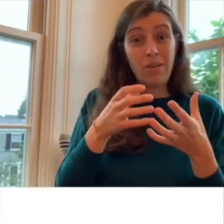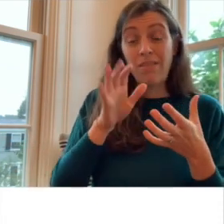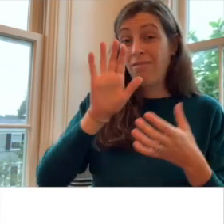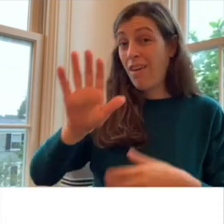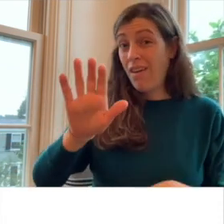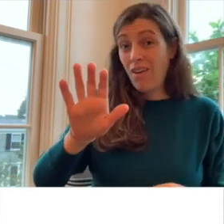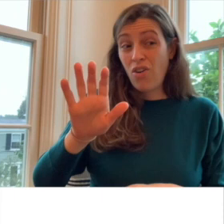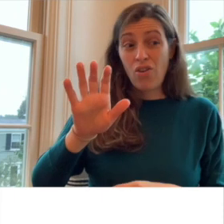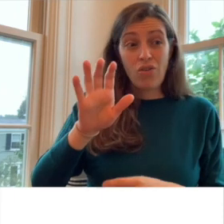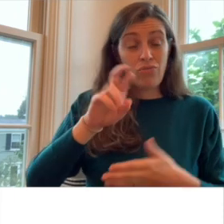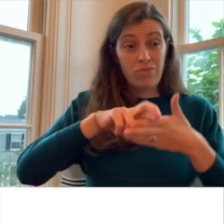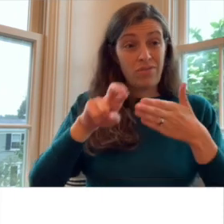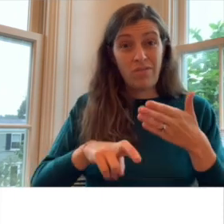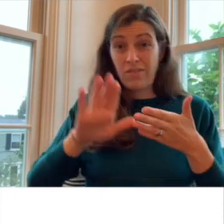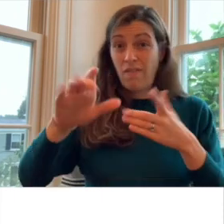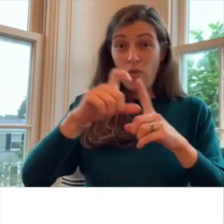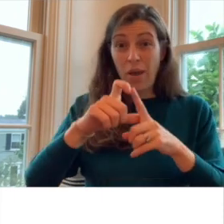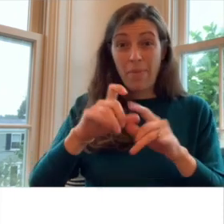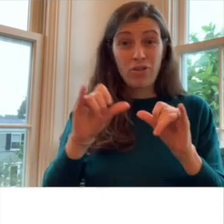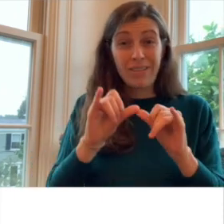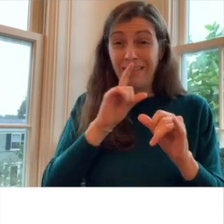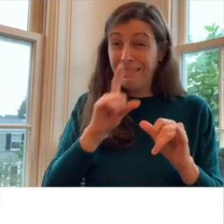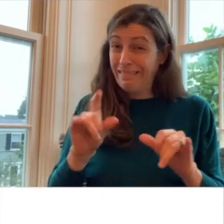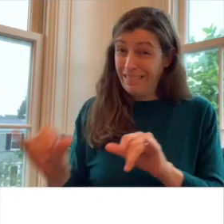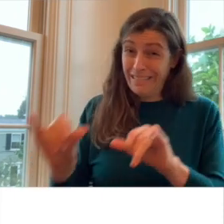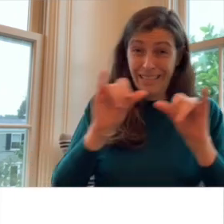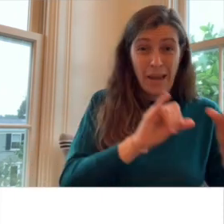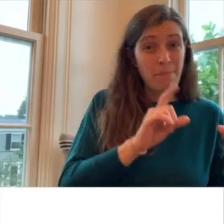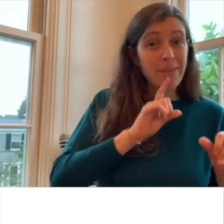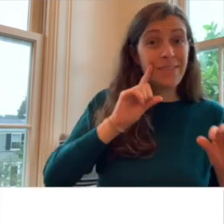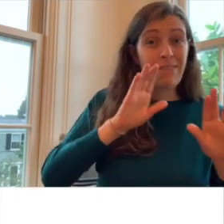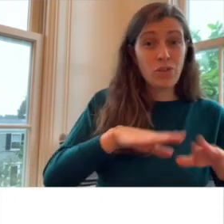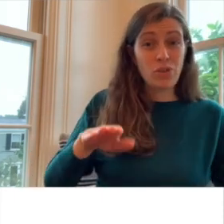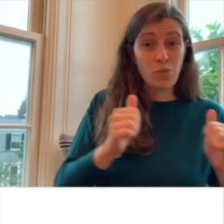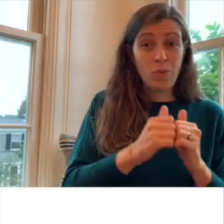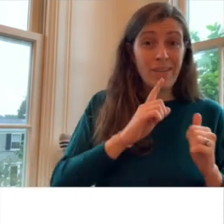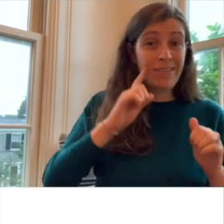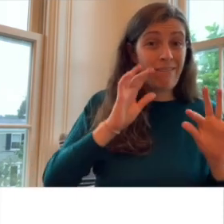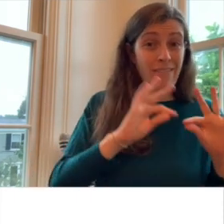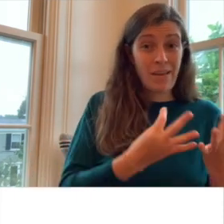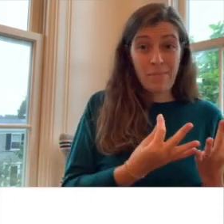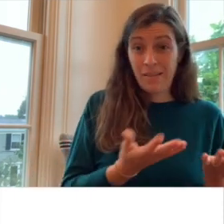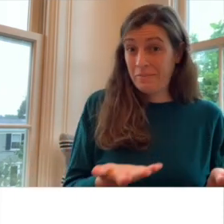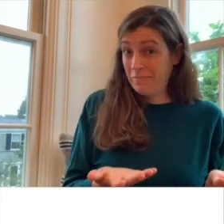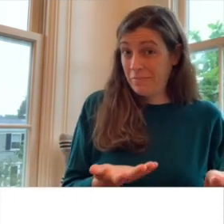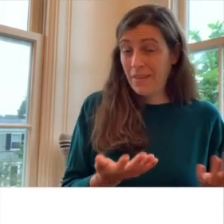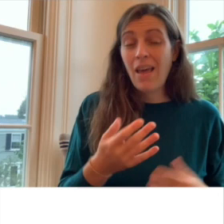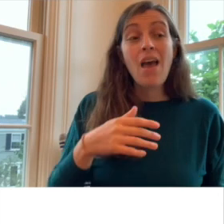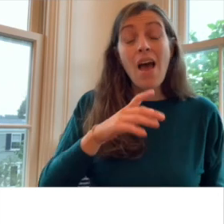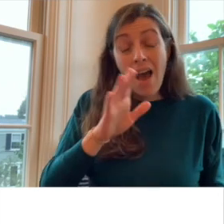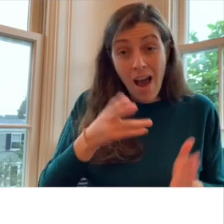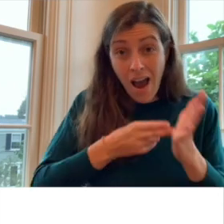children's vocabulary scores look a whole lot like the normative sample. Really, the distribution is statistically no